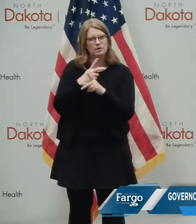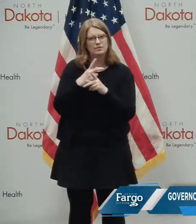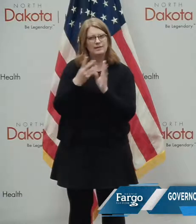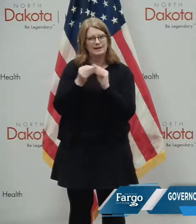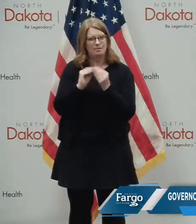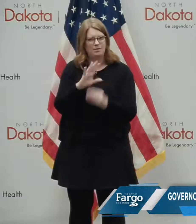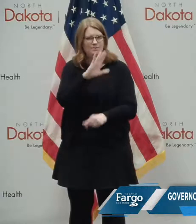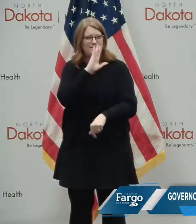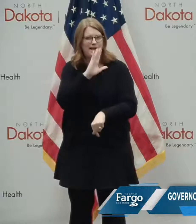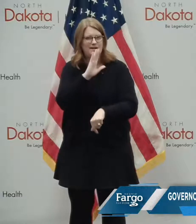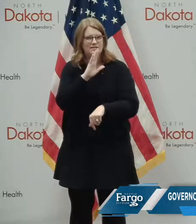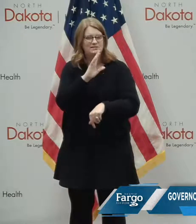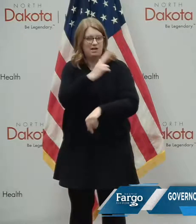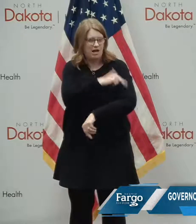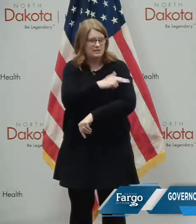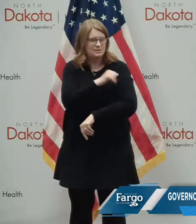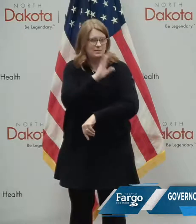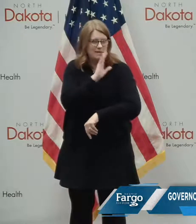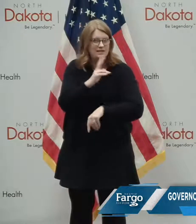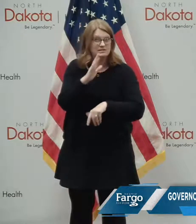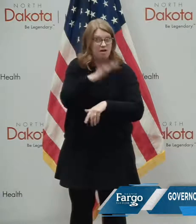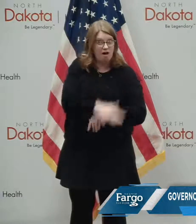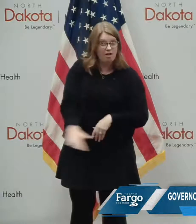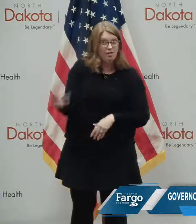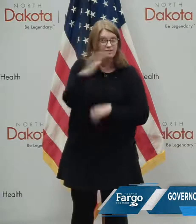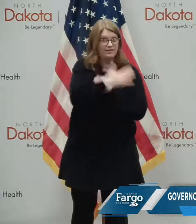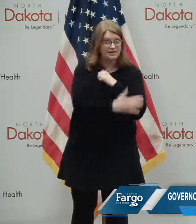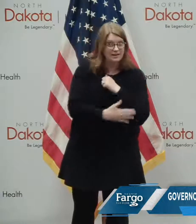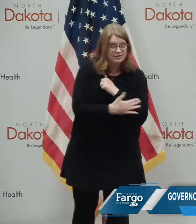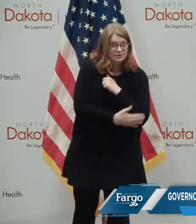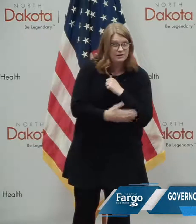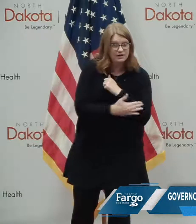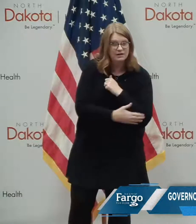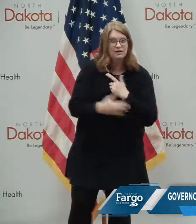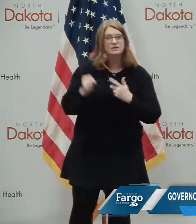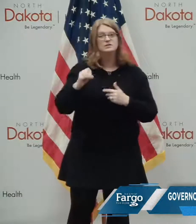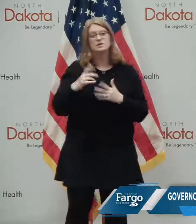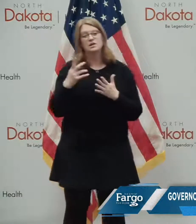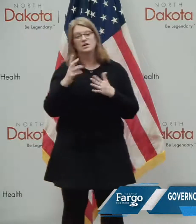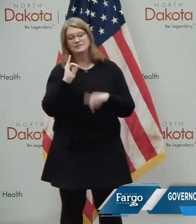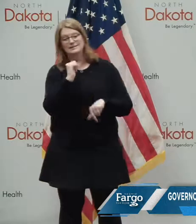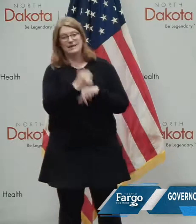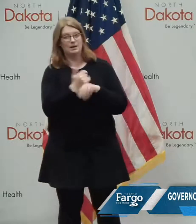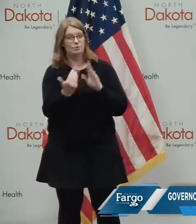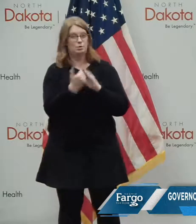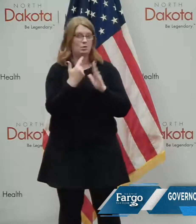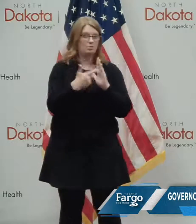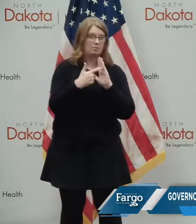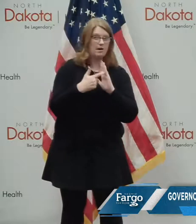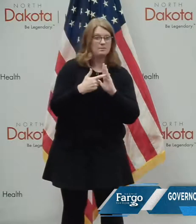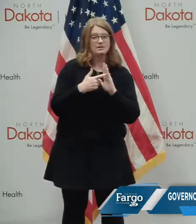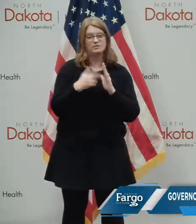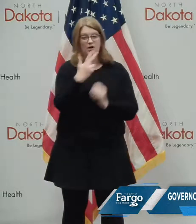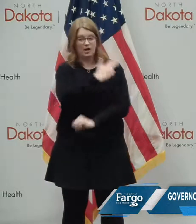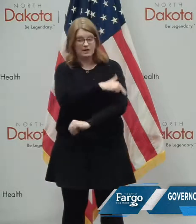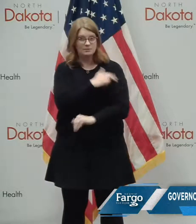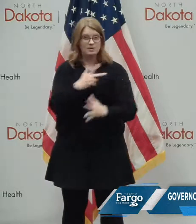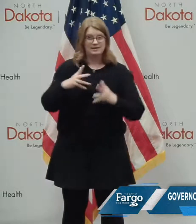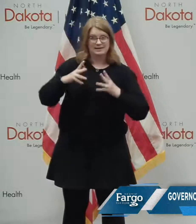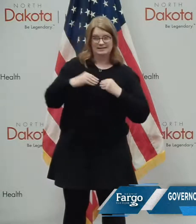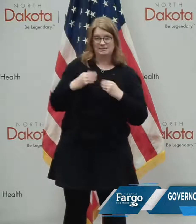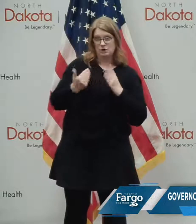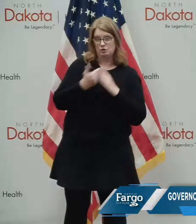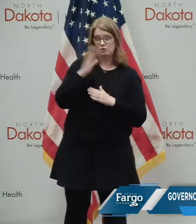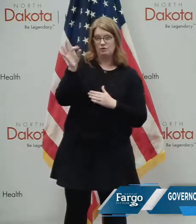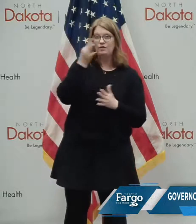nationally, and they've put new reporting requirements on hospitals that receive federal dollars. So we're trying to, and you'll hear us talk about this next week, to